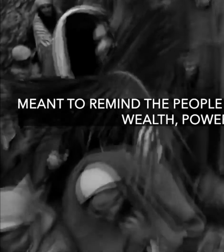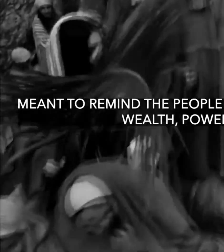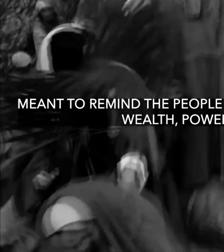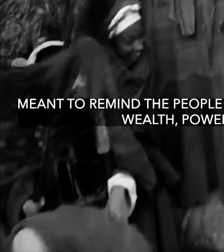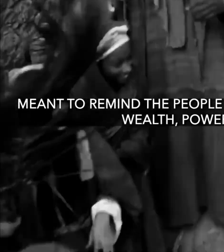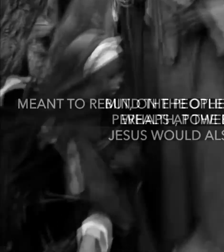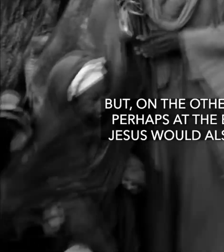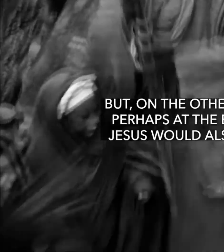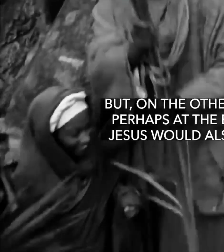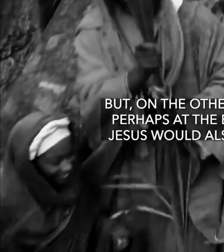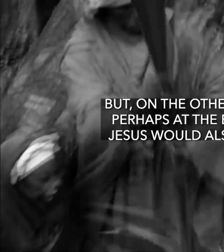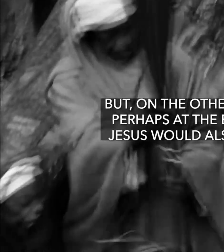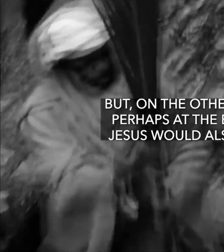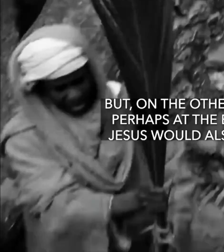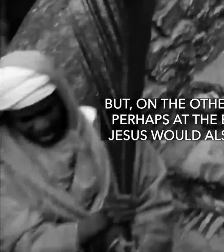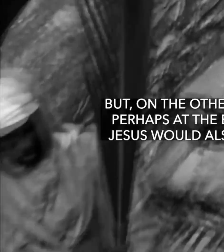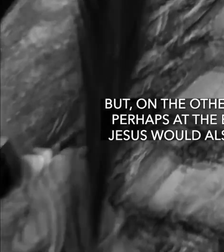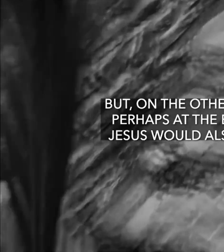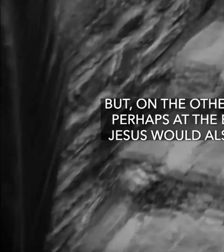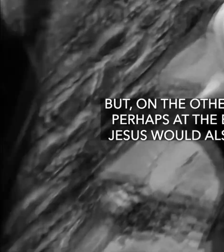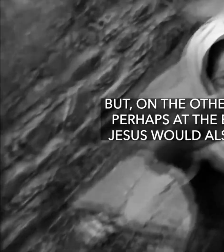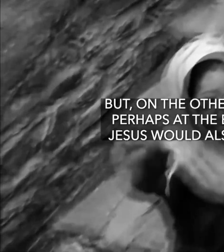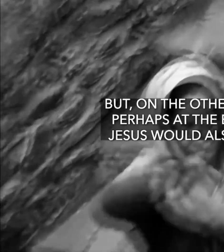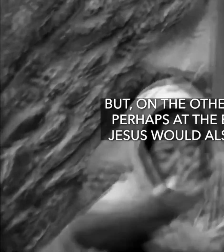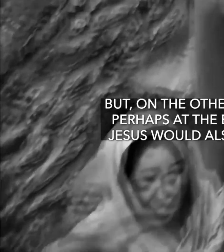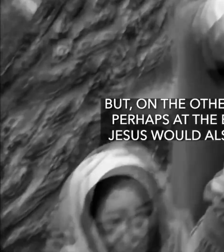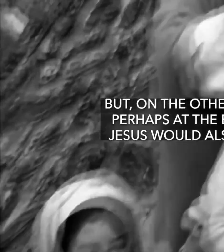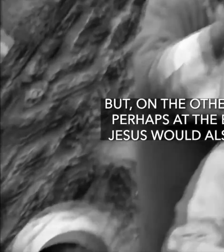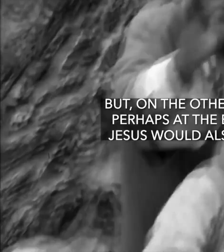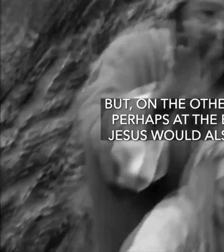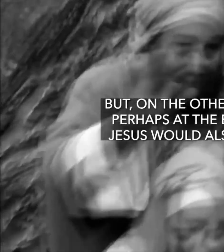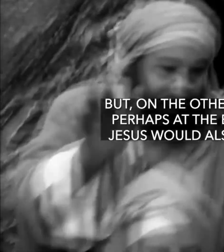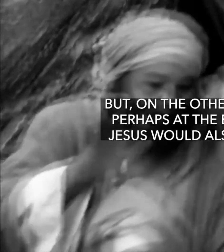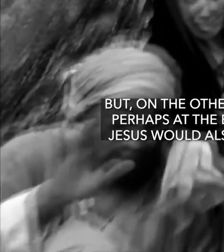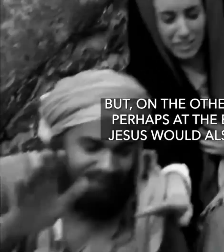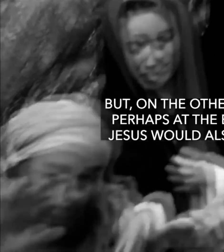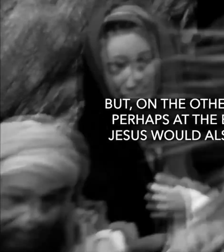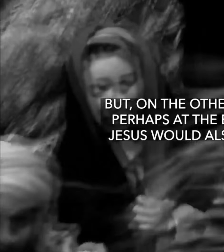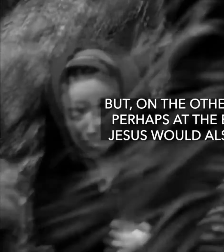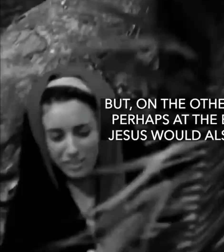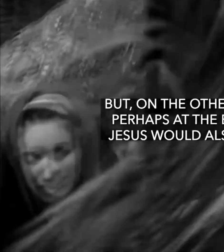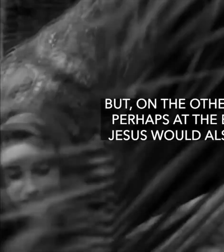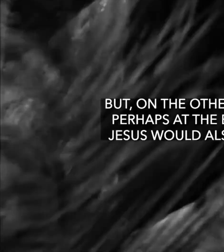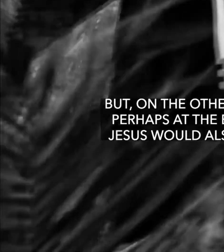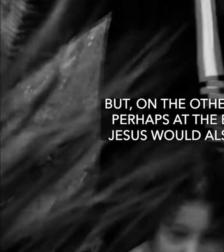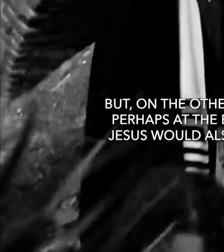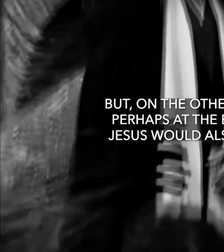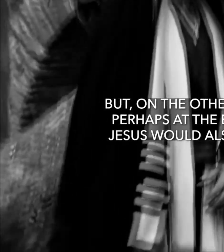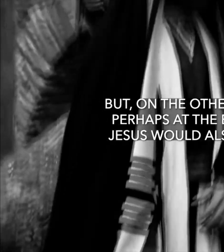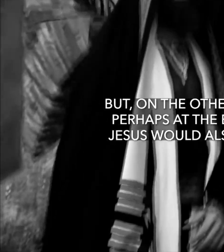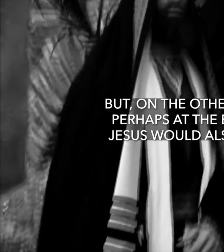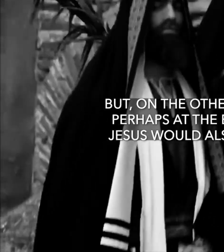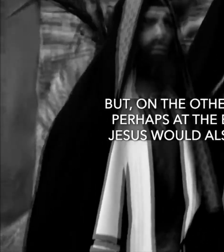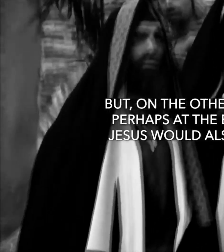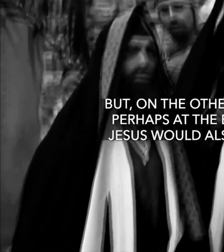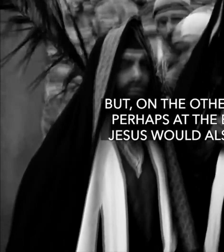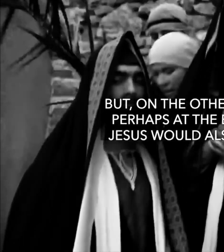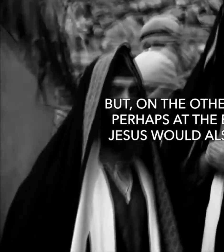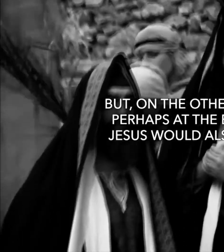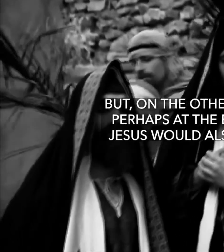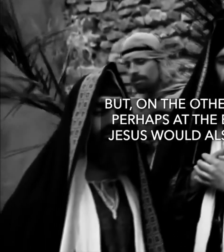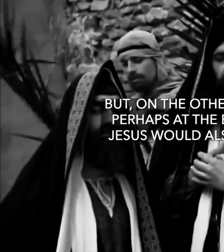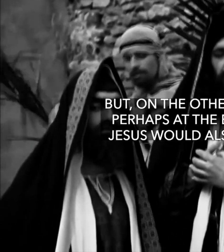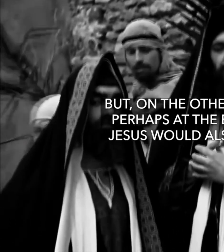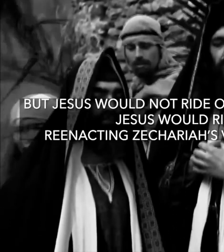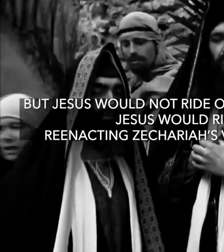and violence. But on the other side of the city, perhaps at the exact same time, Jesus would also